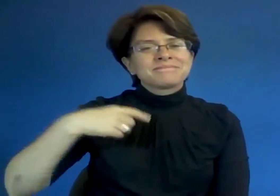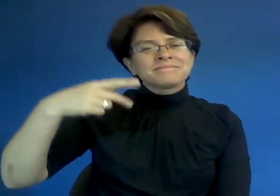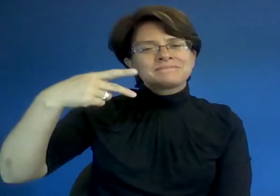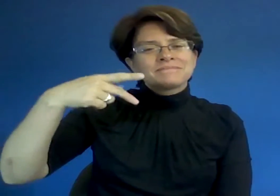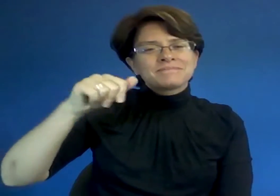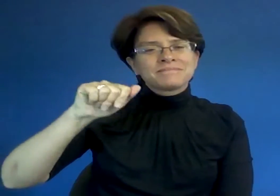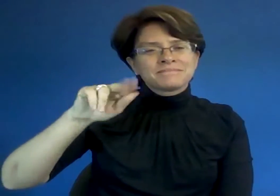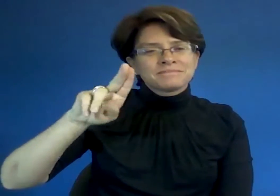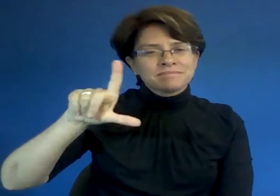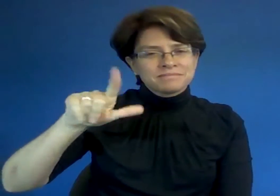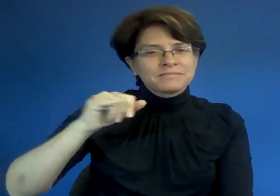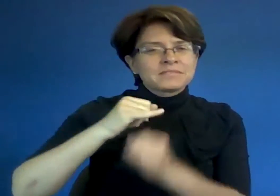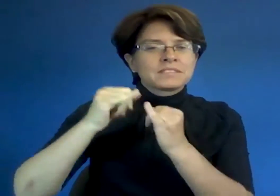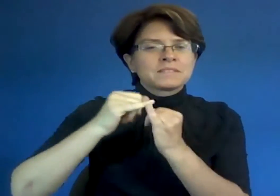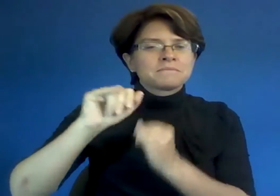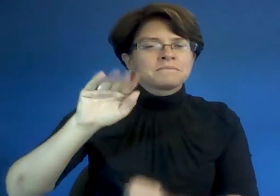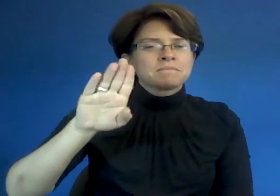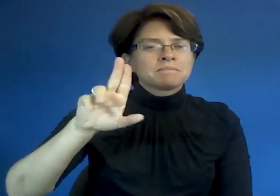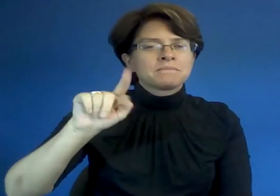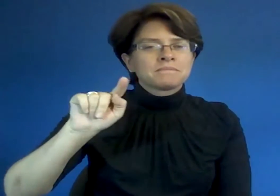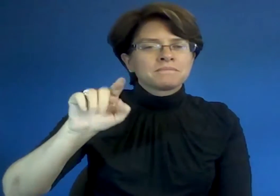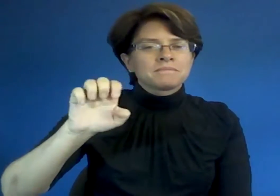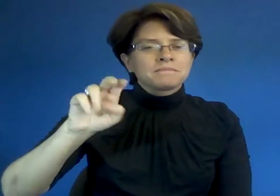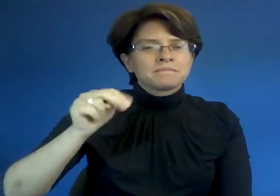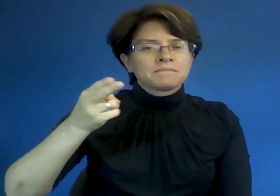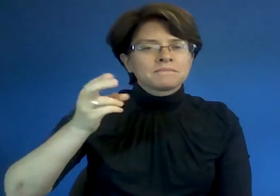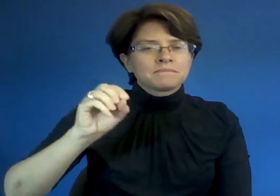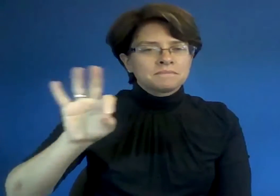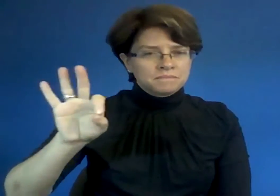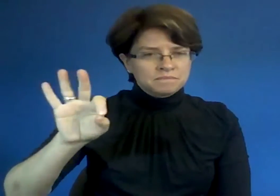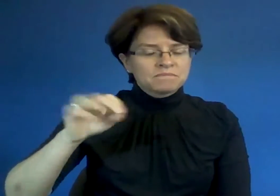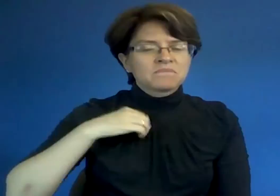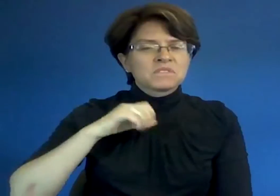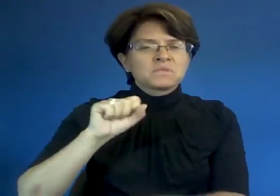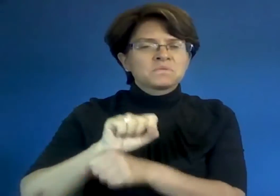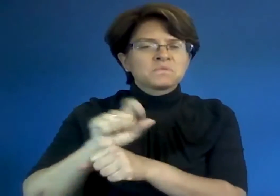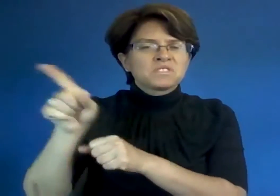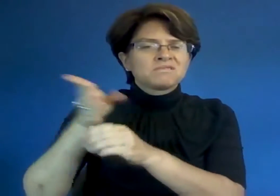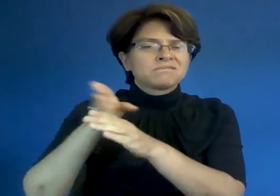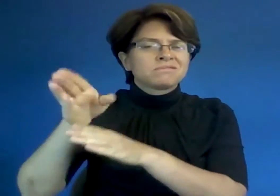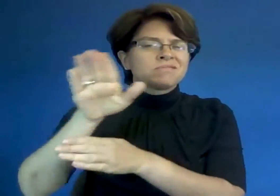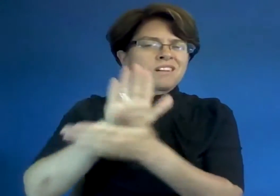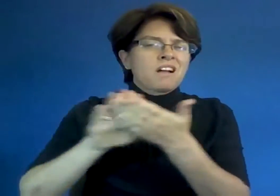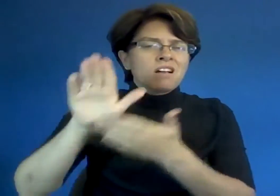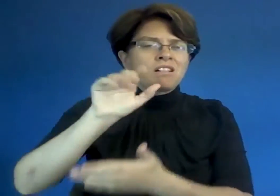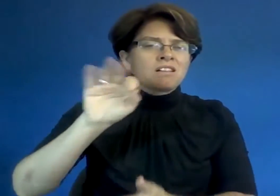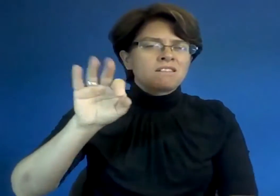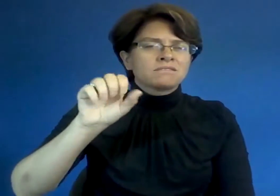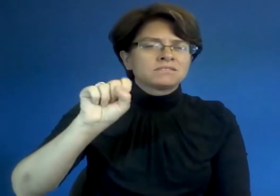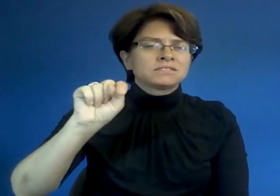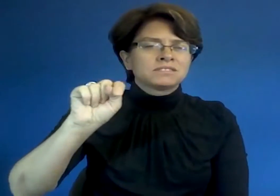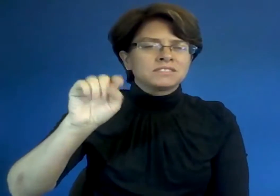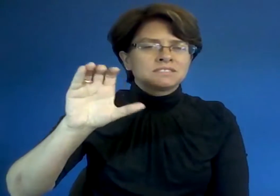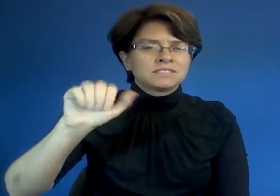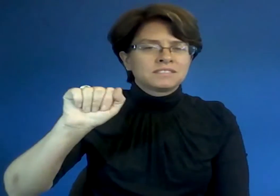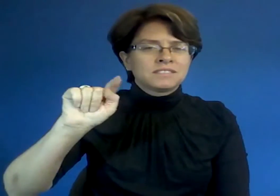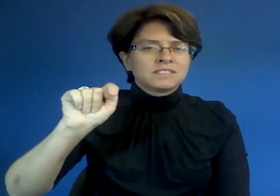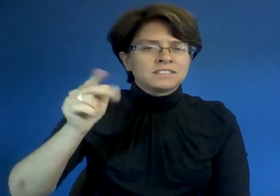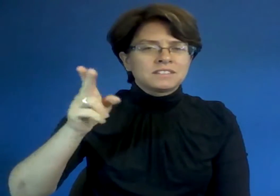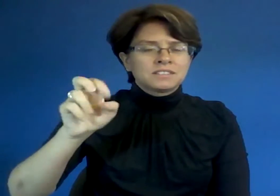digestive system is one of 11 major organ systems in the body, and like all other organ systems, it does have special functions on its own, but it also